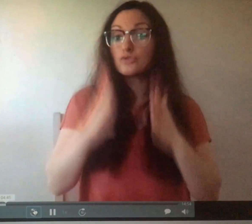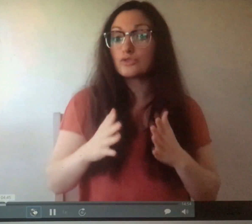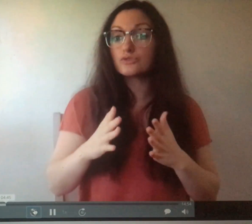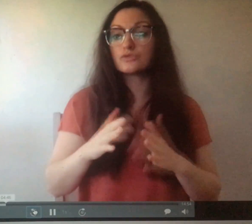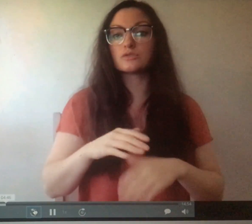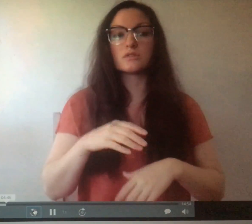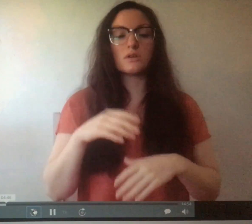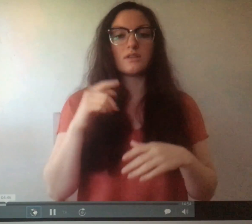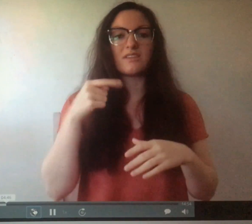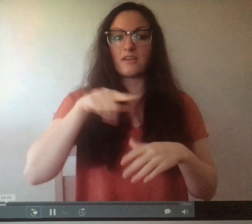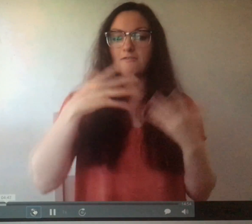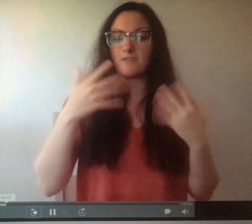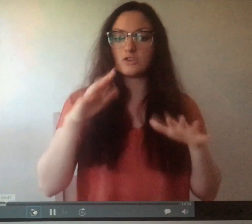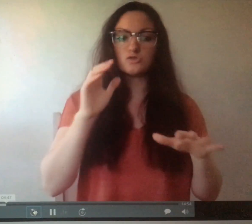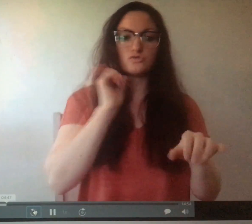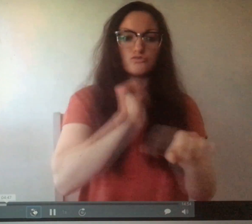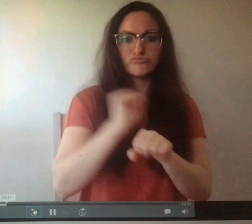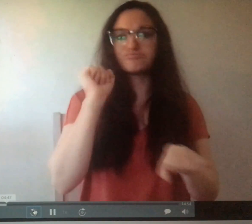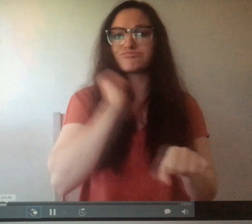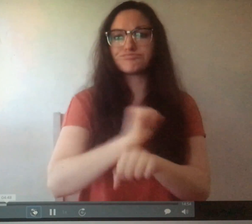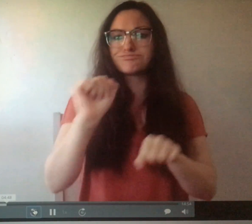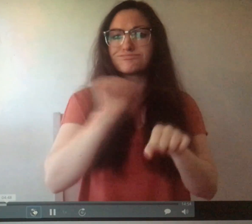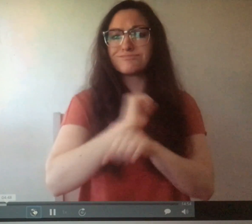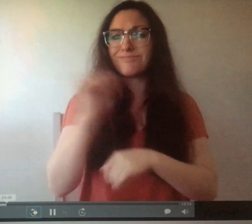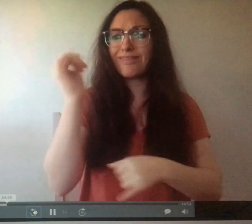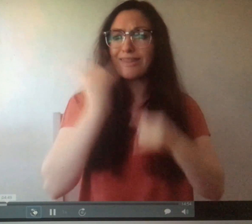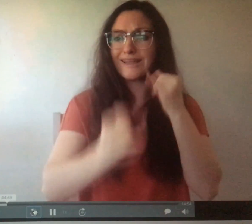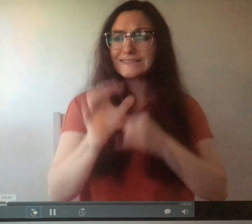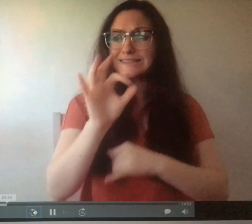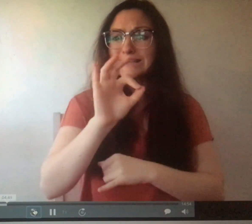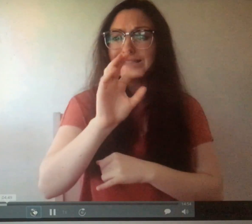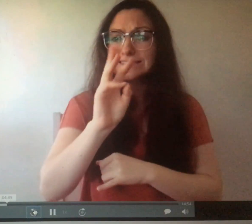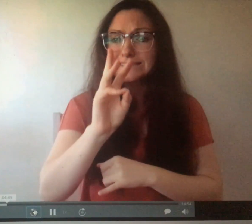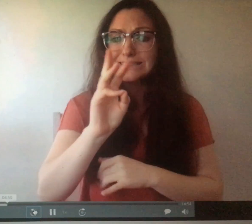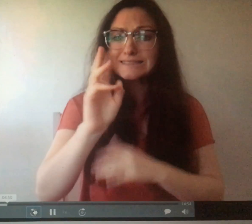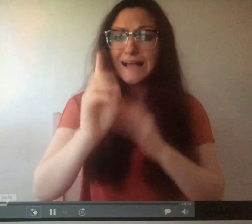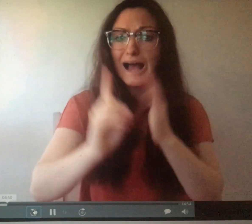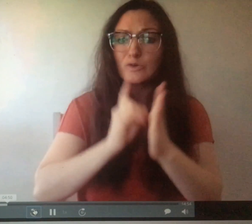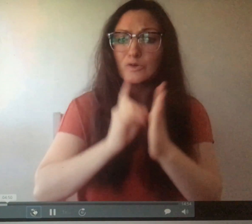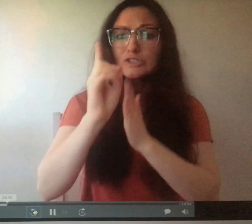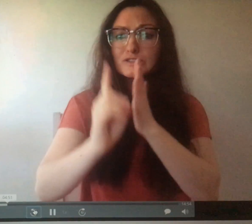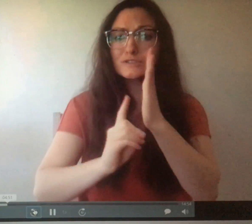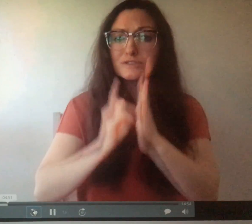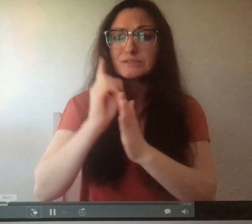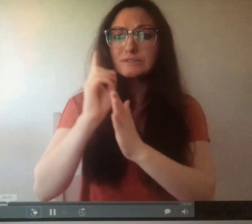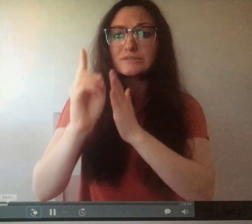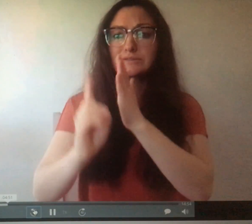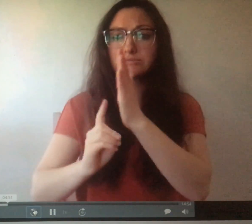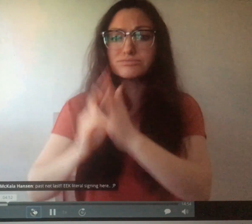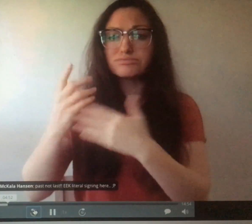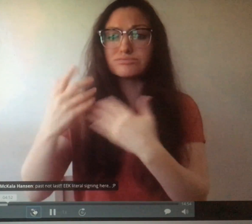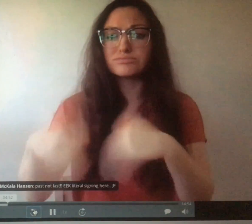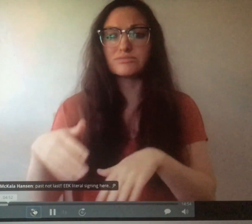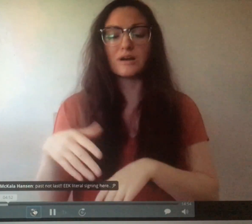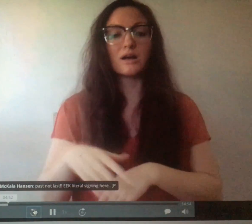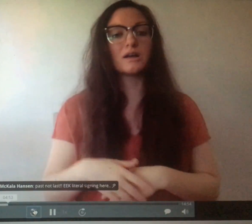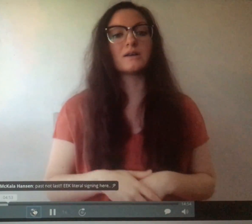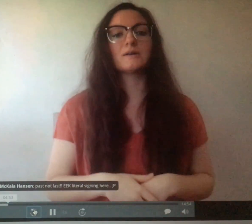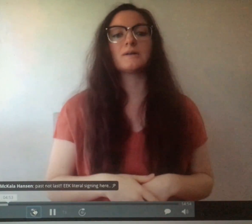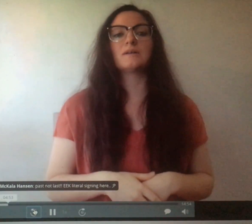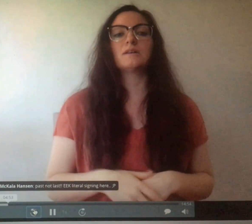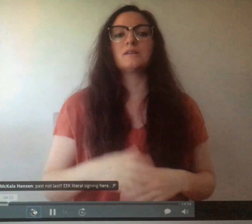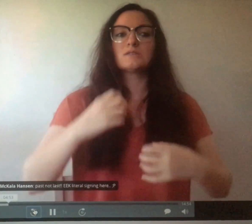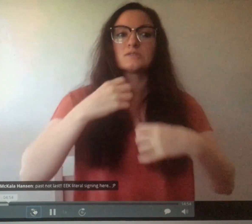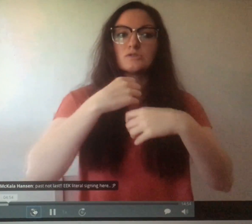last 96 hours to write a completely new exam with about 200 questions to choose from,